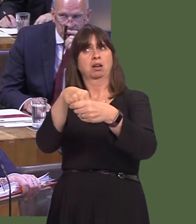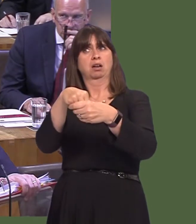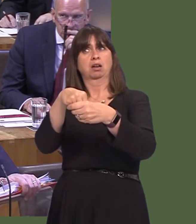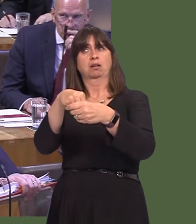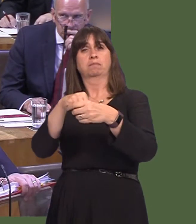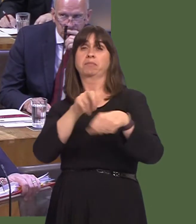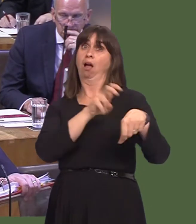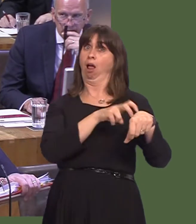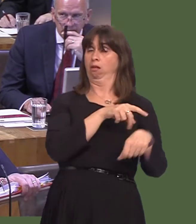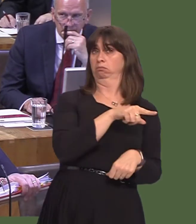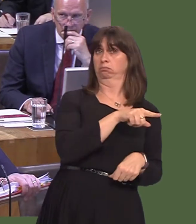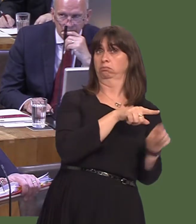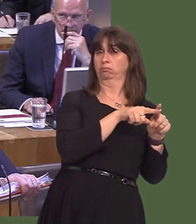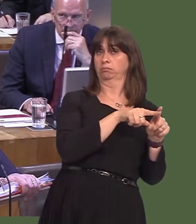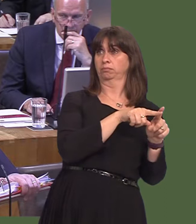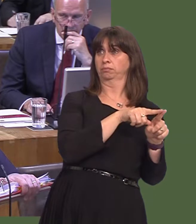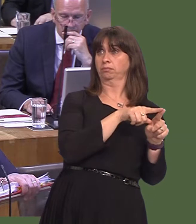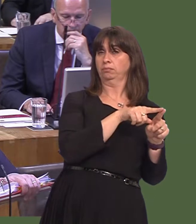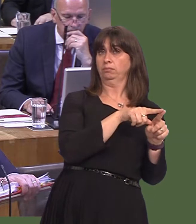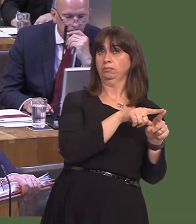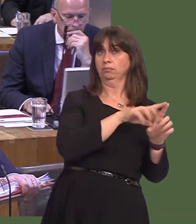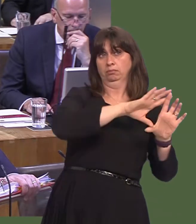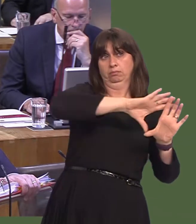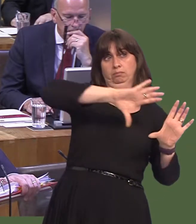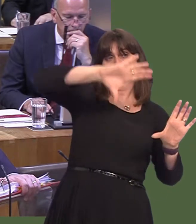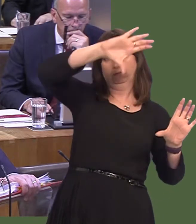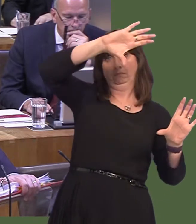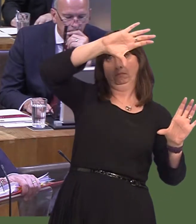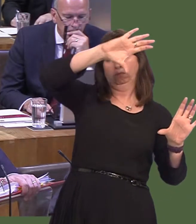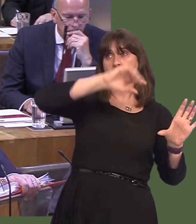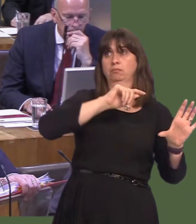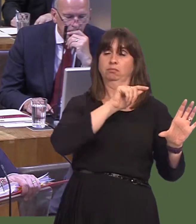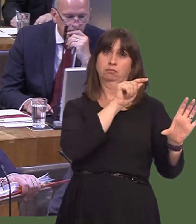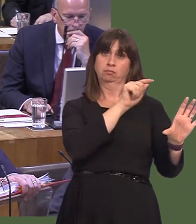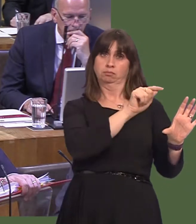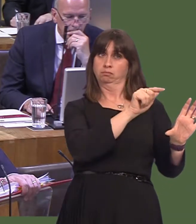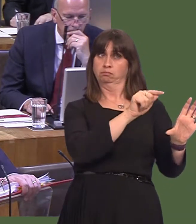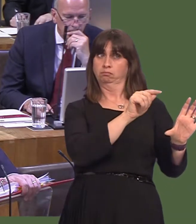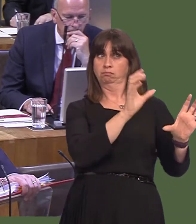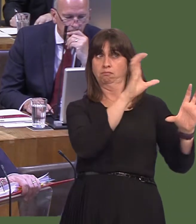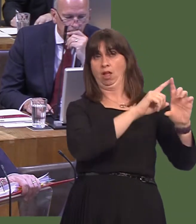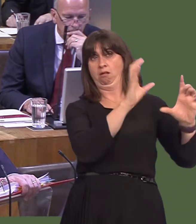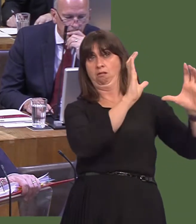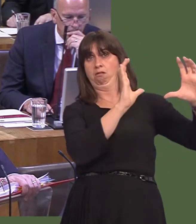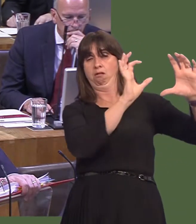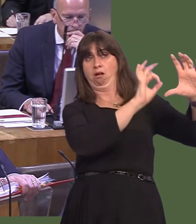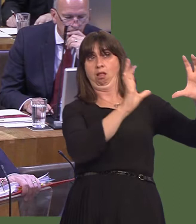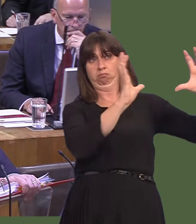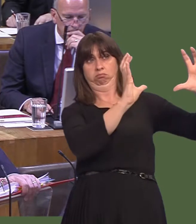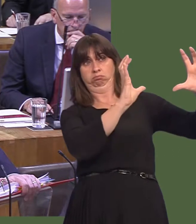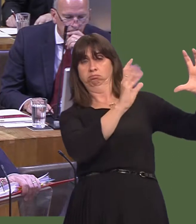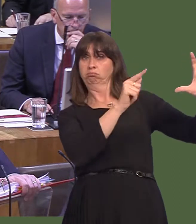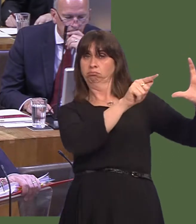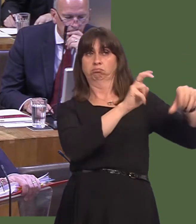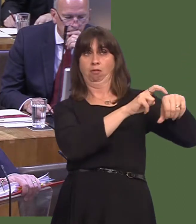members, Ireland on the one hand, and the countries on the continent on the other. So there's no reason at all, rationally,